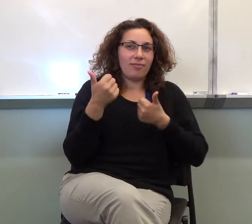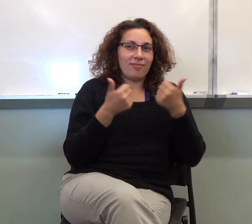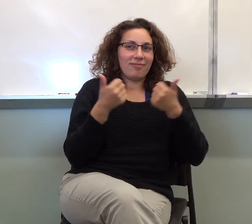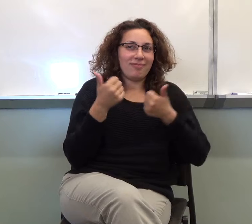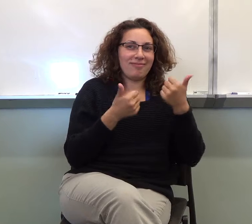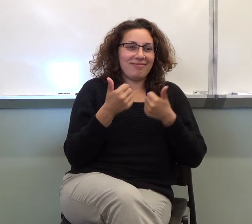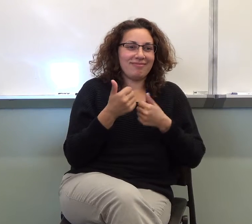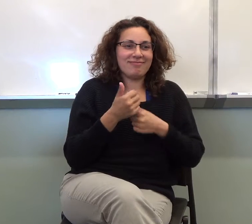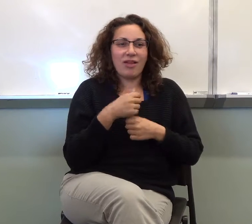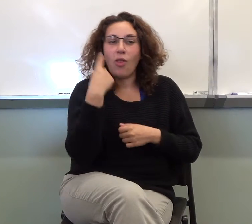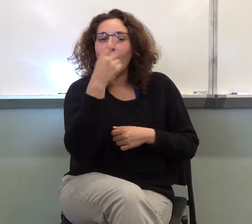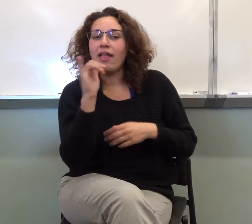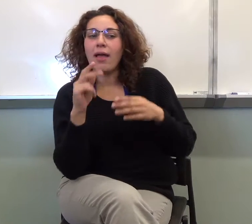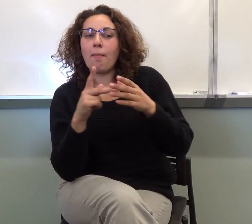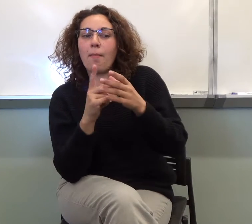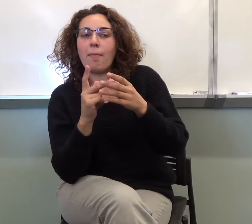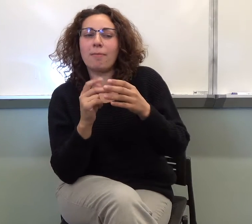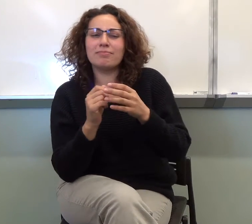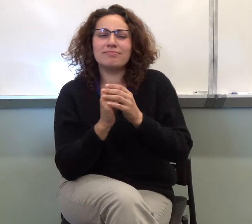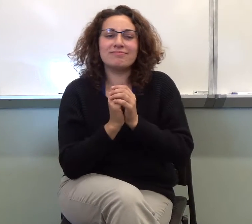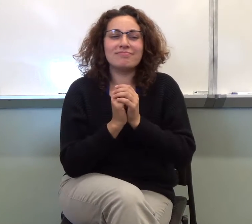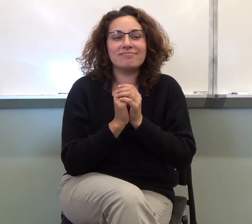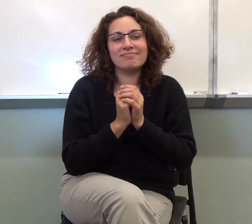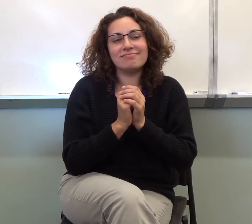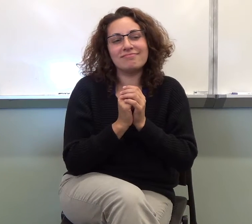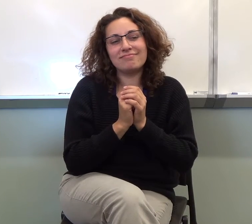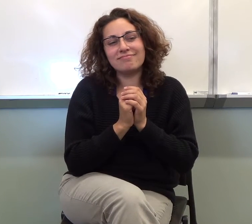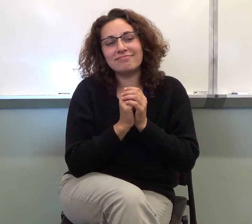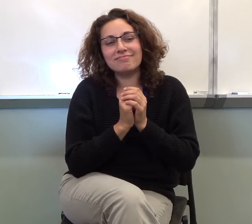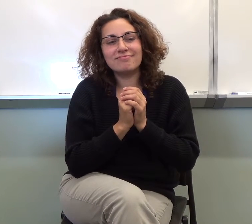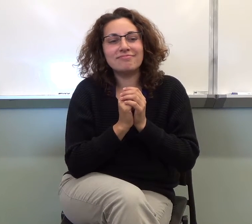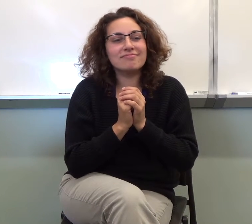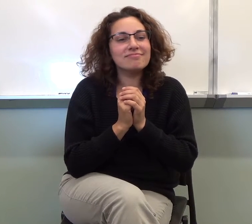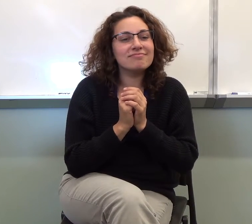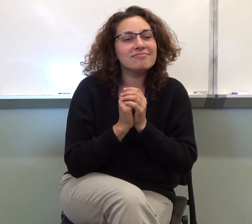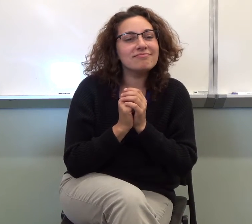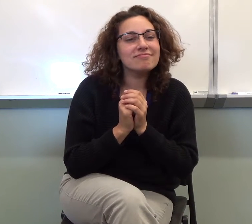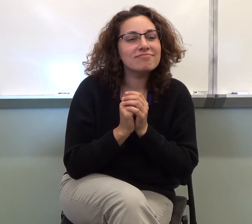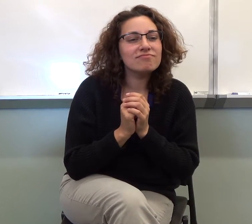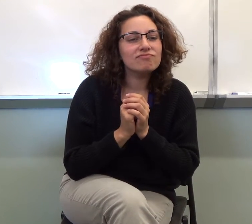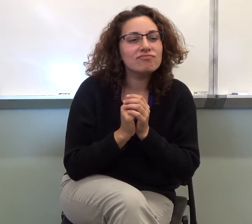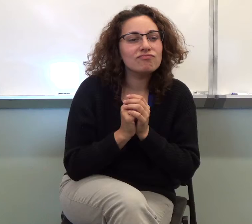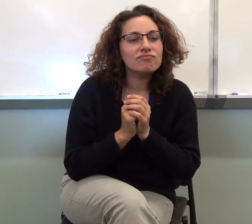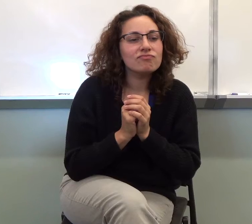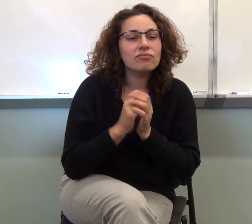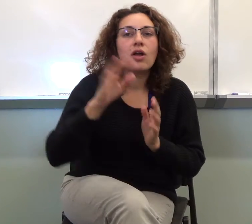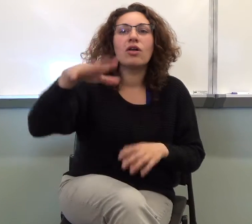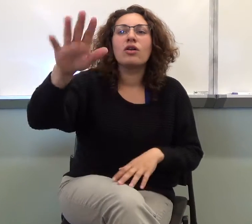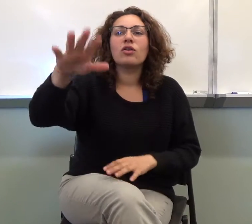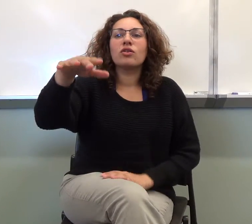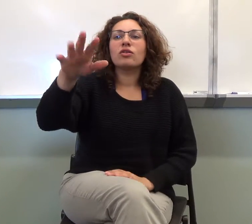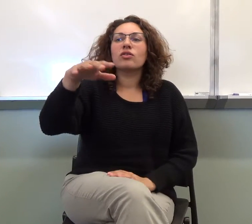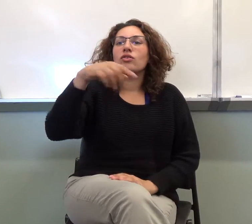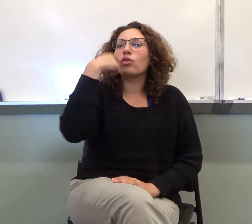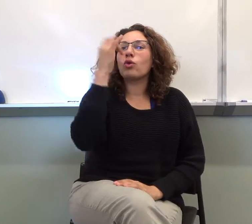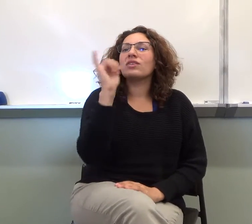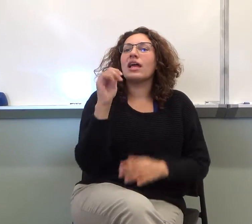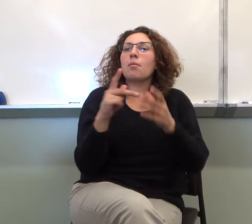don't turn in homework on. That does not mean not to do it. The Is that last homework? section of the course is algebra. is that homework?